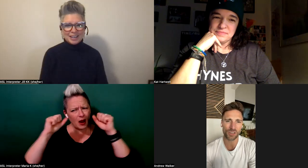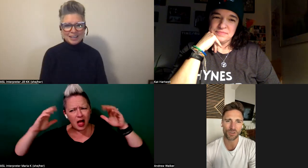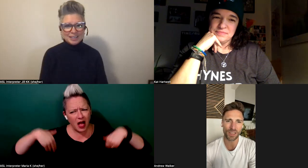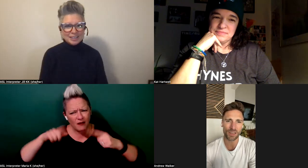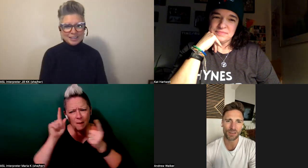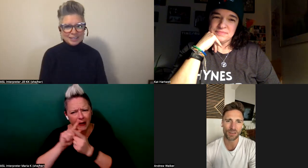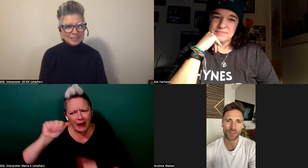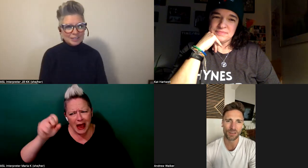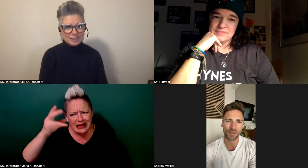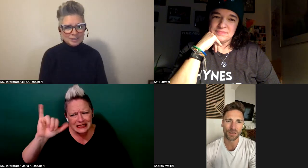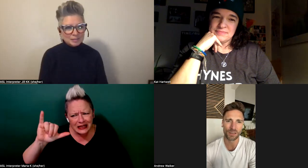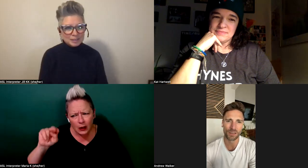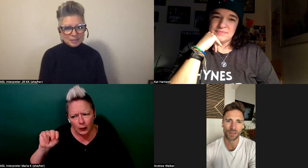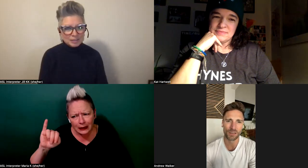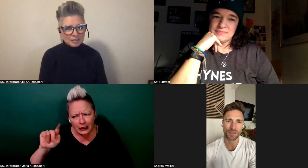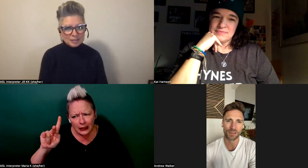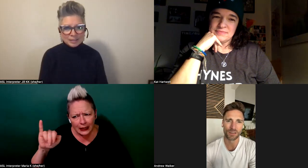met Ashley or Nikki.